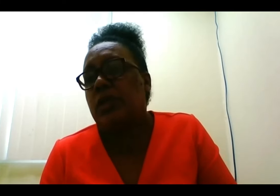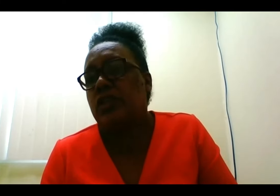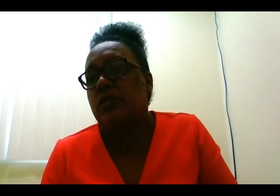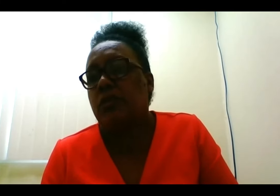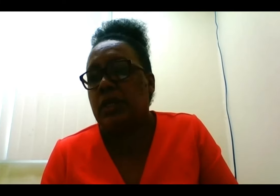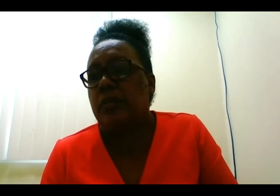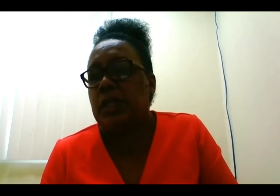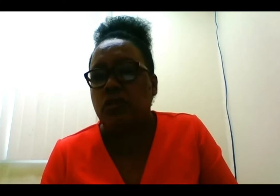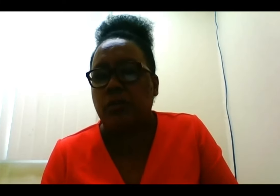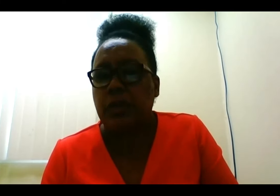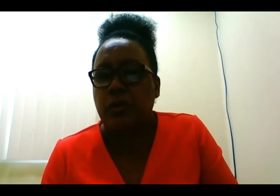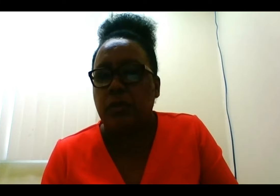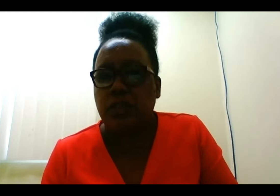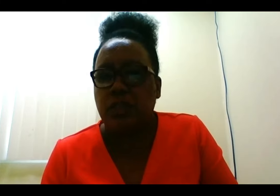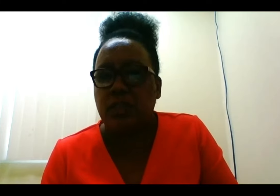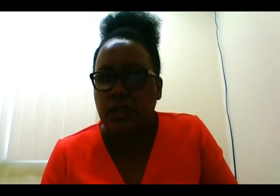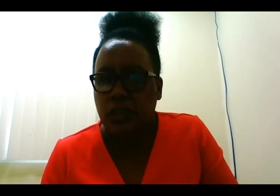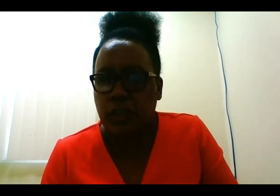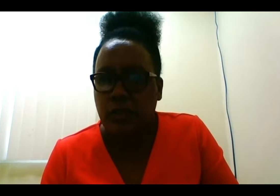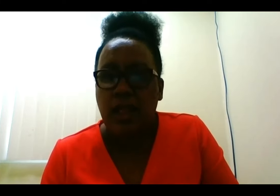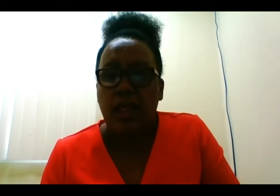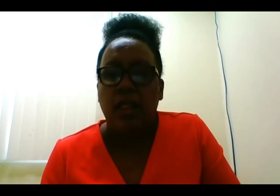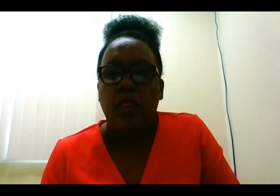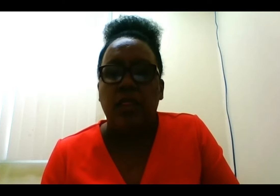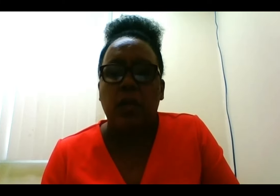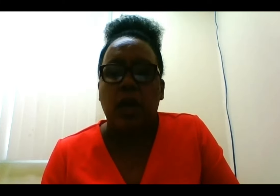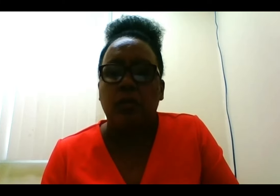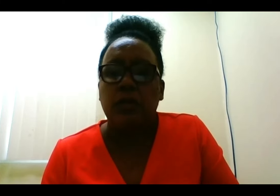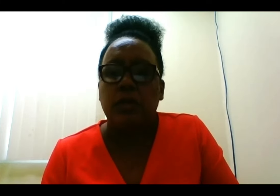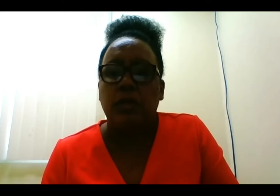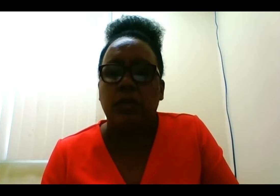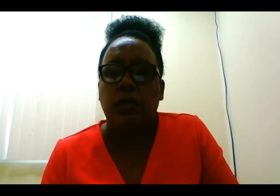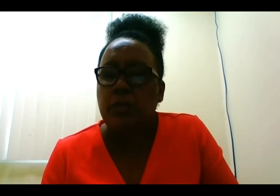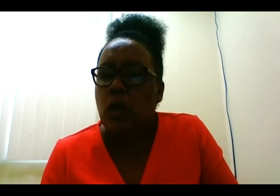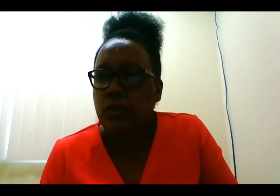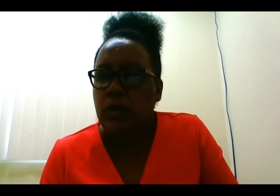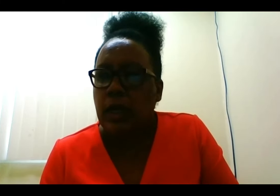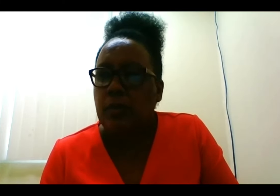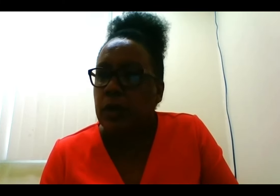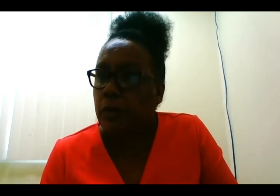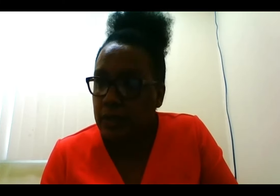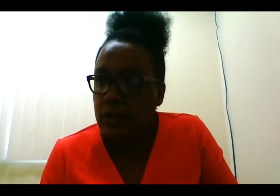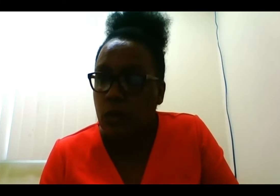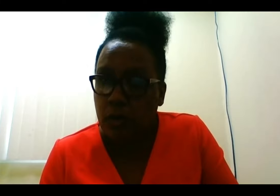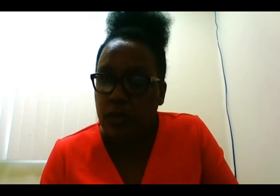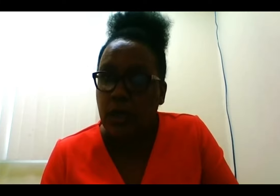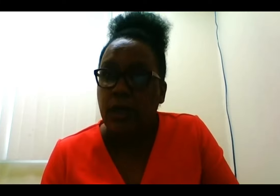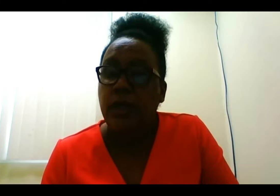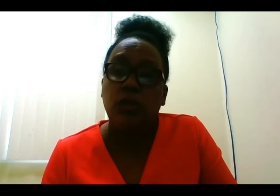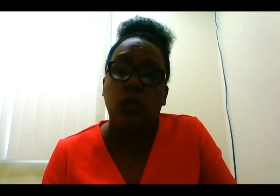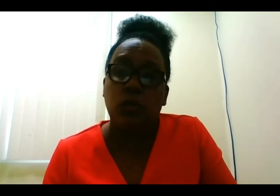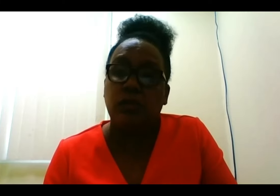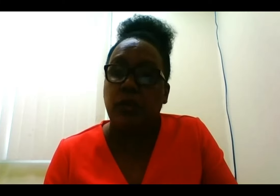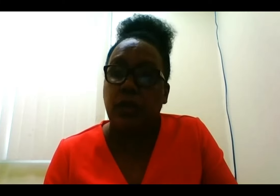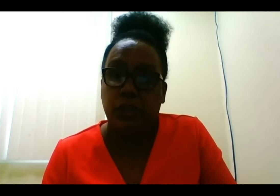Education Grenada, and the Ministry of Education Seychelles. This was a pre-module accredited course in